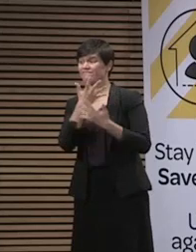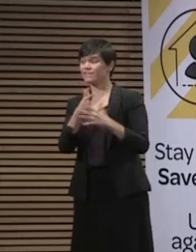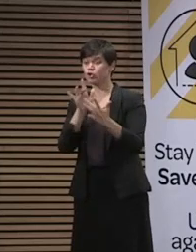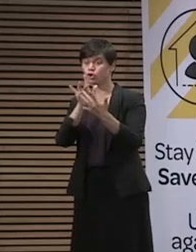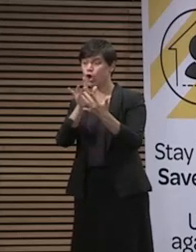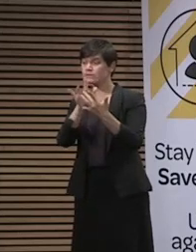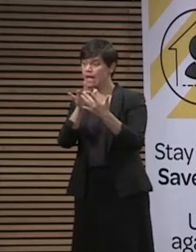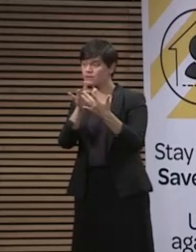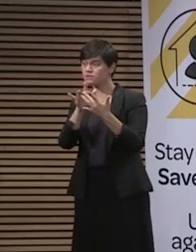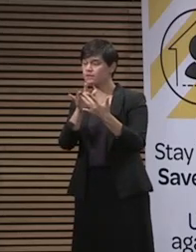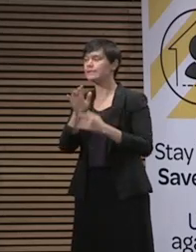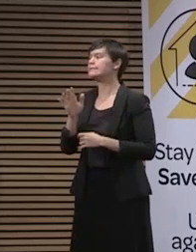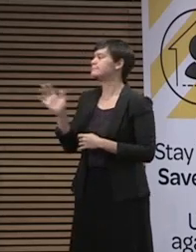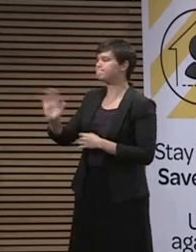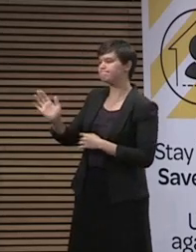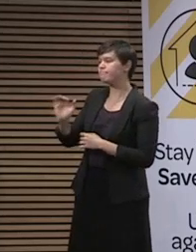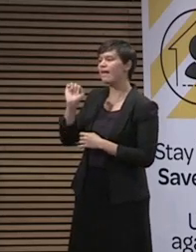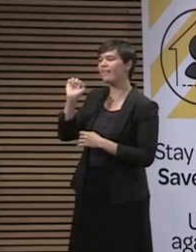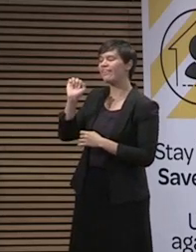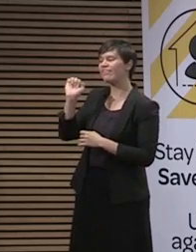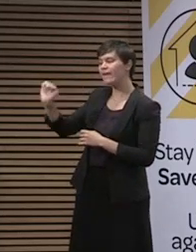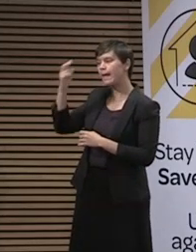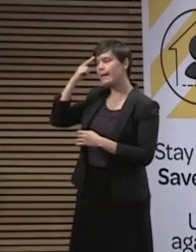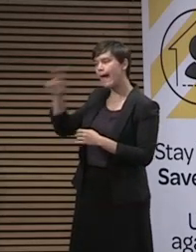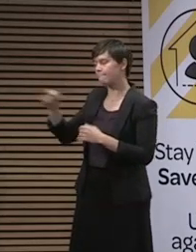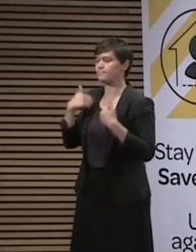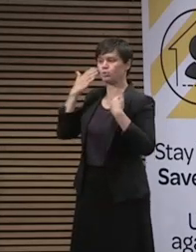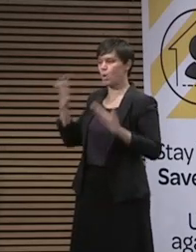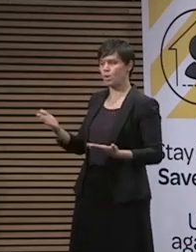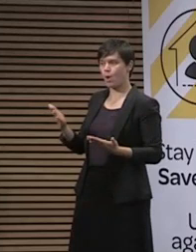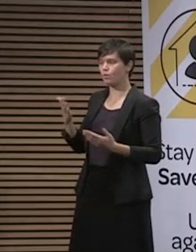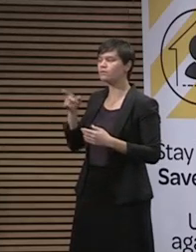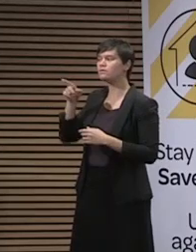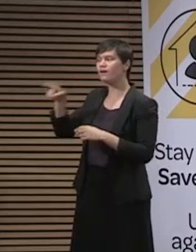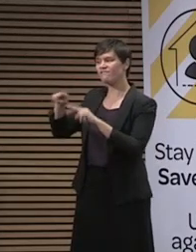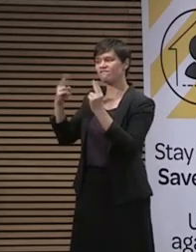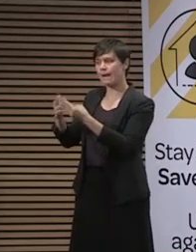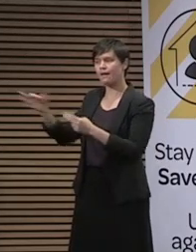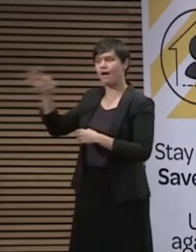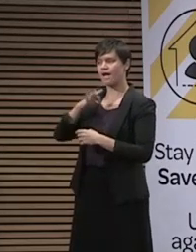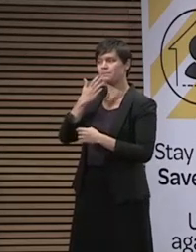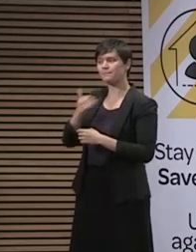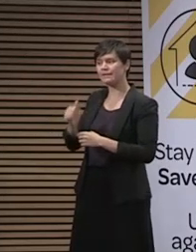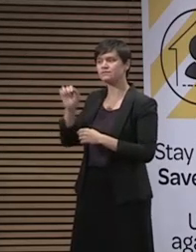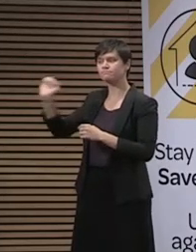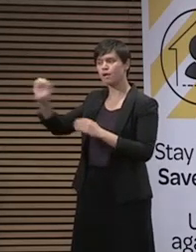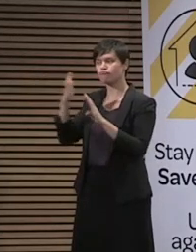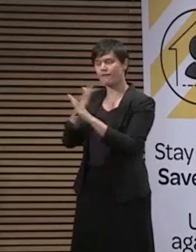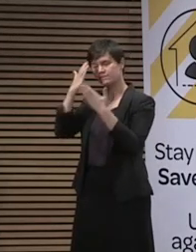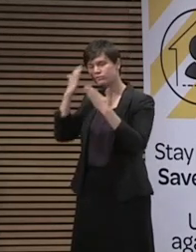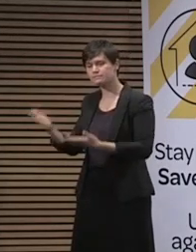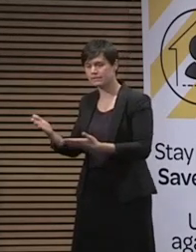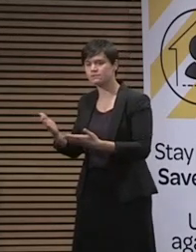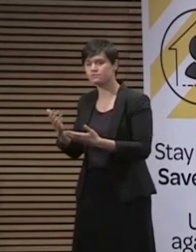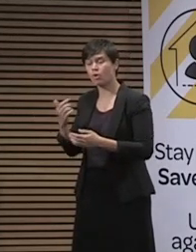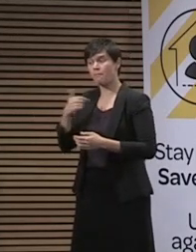their identity or any other details, and they have asked for their privacy to be respected. And so that is why today I pass